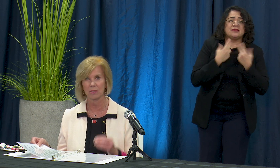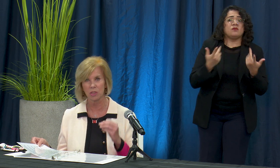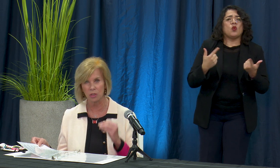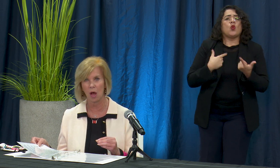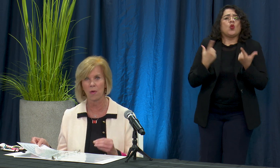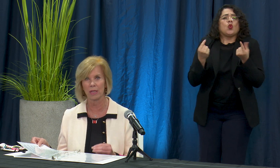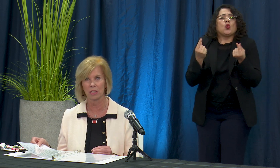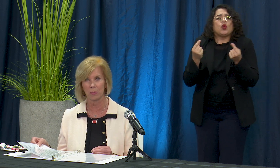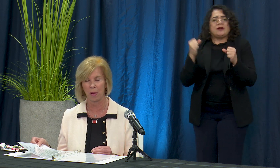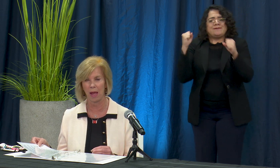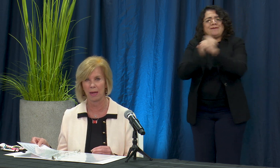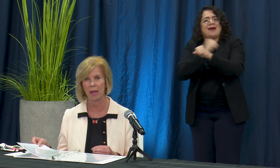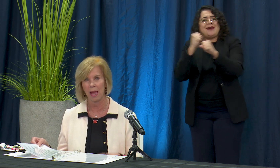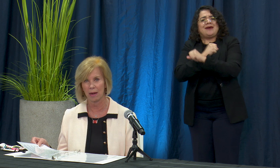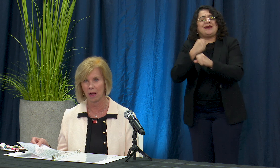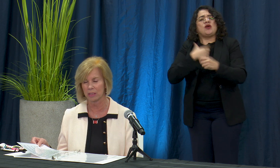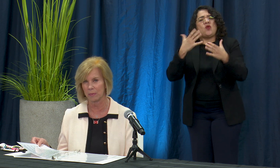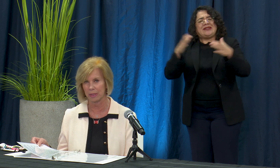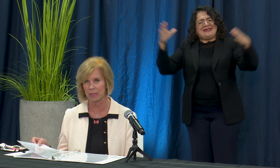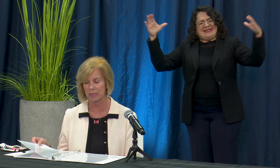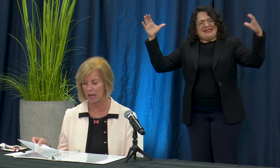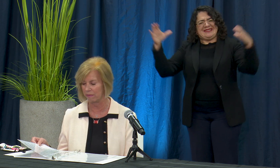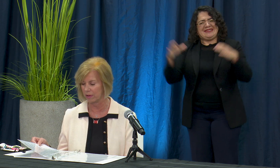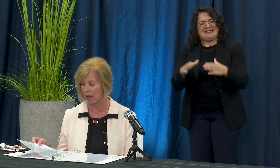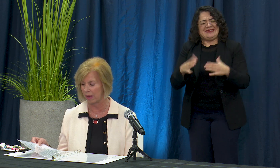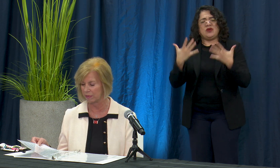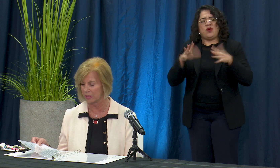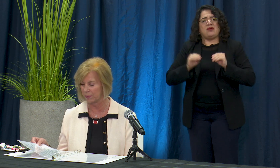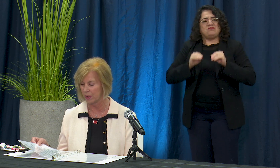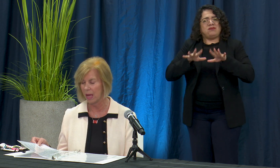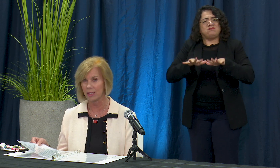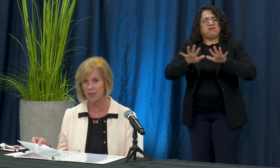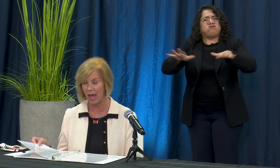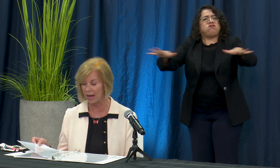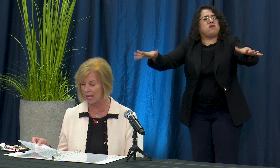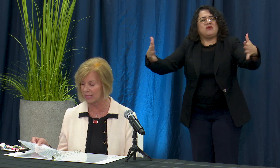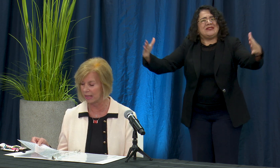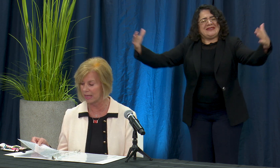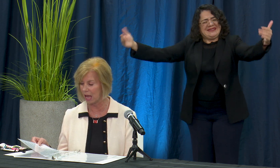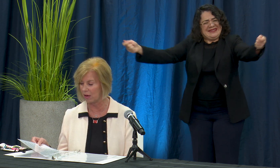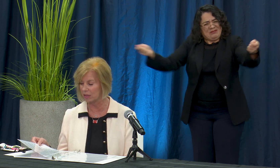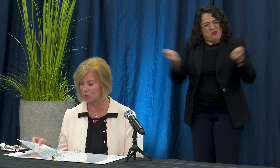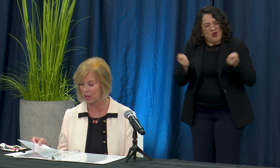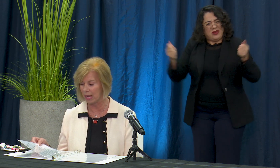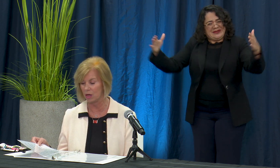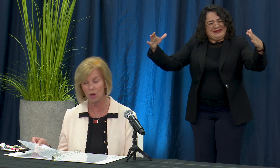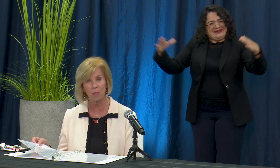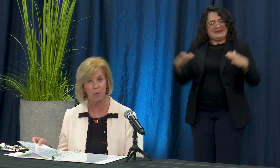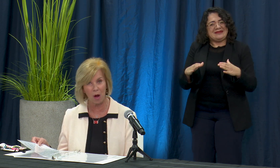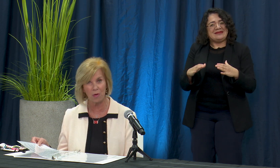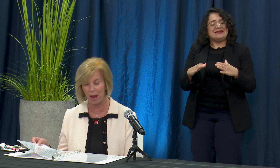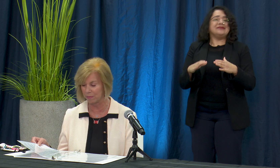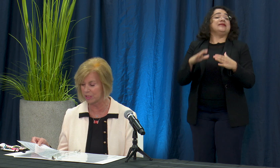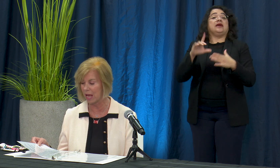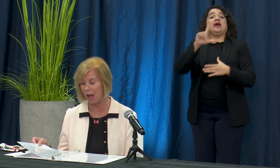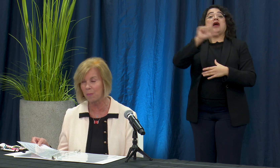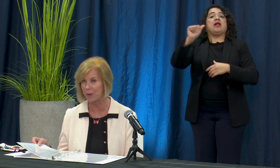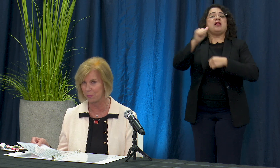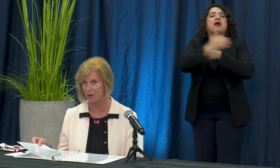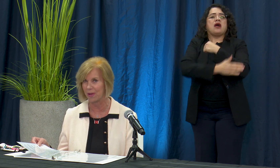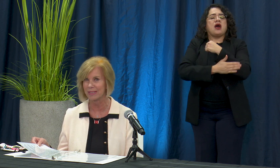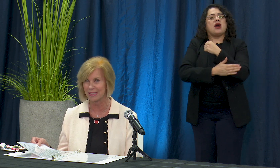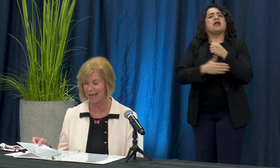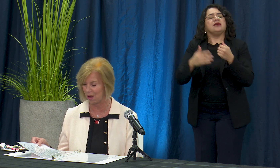virus, slow its spread, and ultimately save lives. And to that end, LA County is creating new programs to